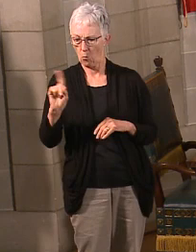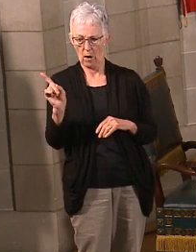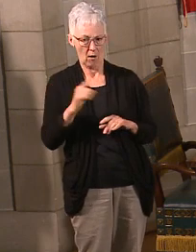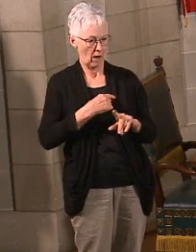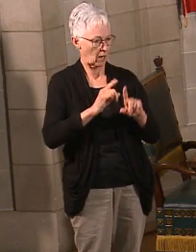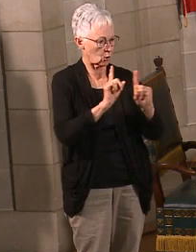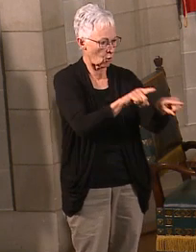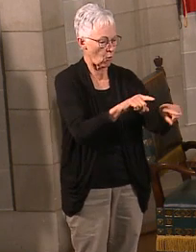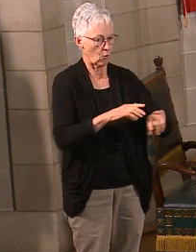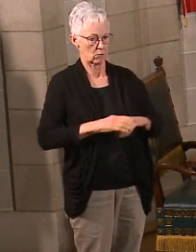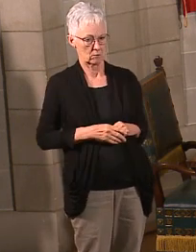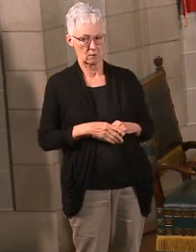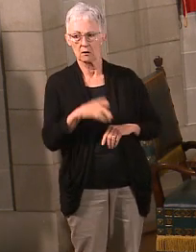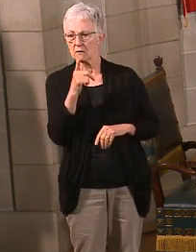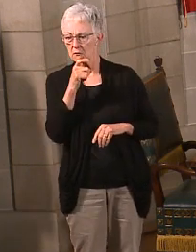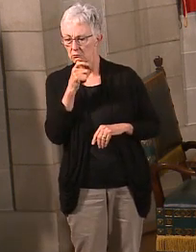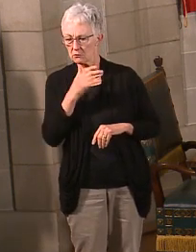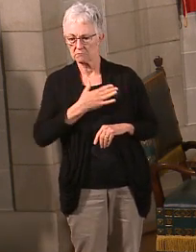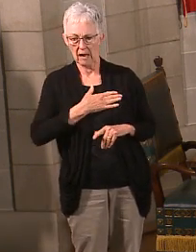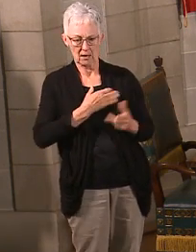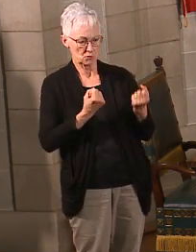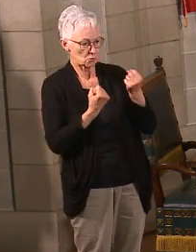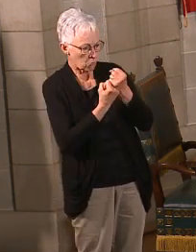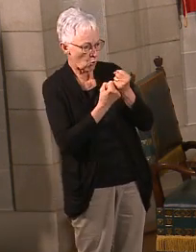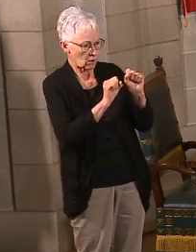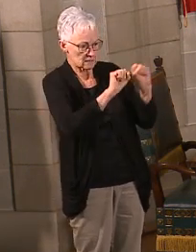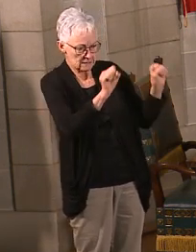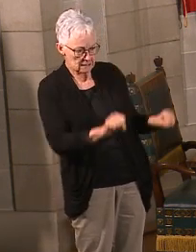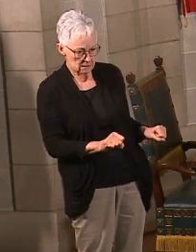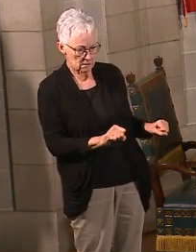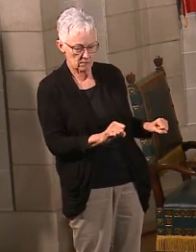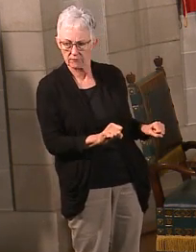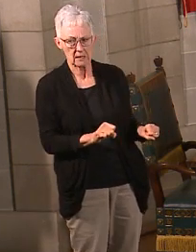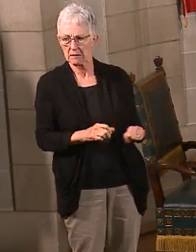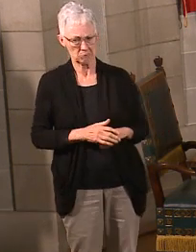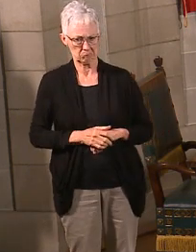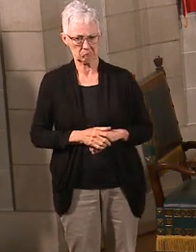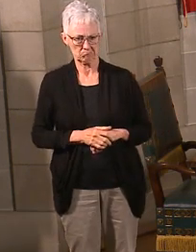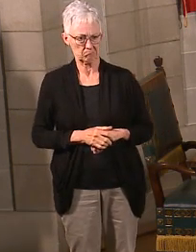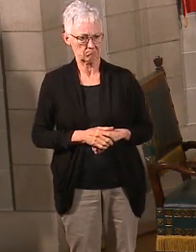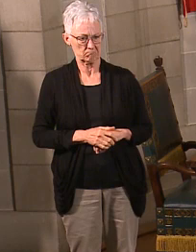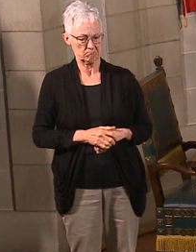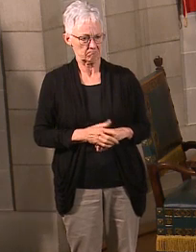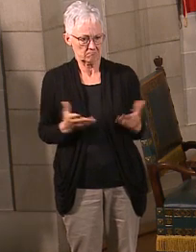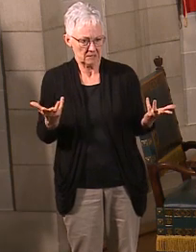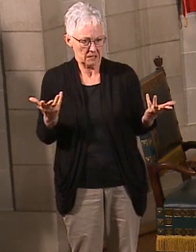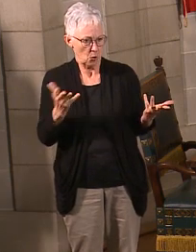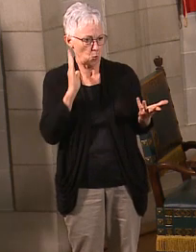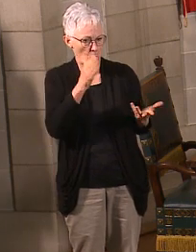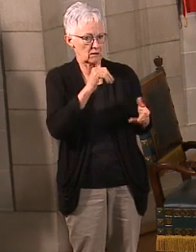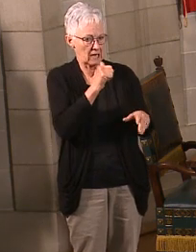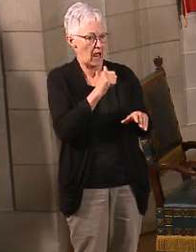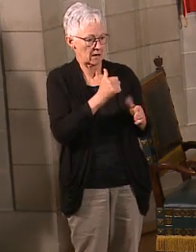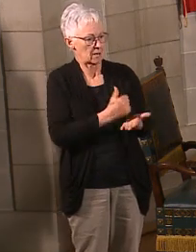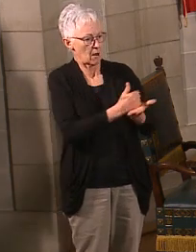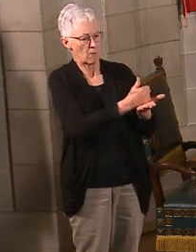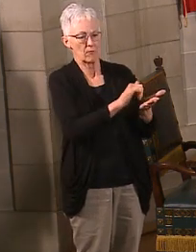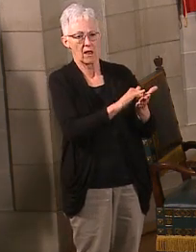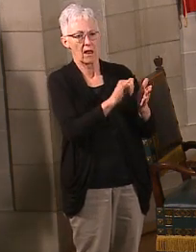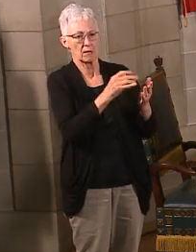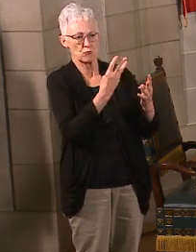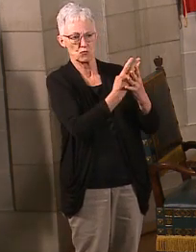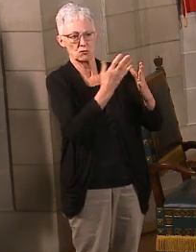the coronavirus, and frankly, they will have the healthcare facilities available in our correction system that they may not have out in the